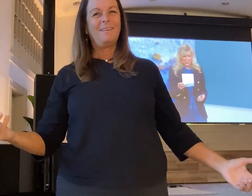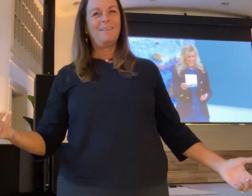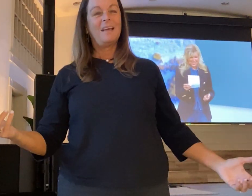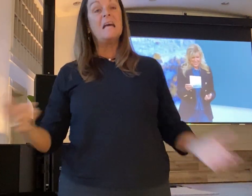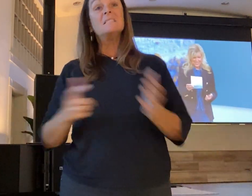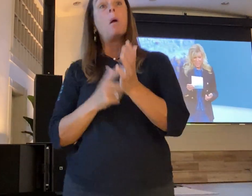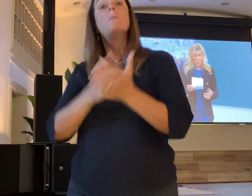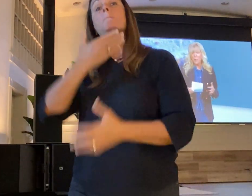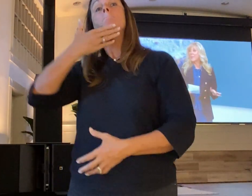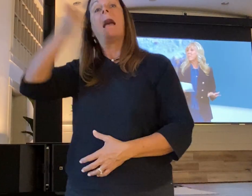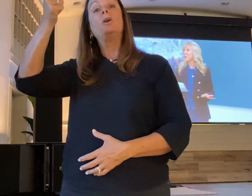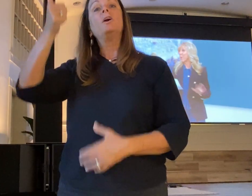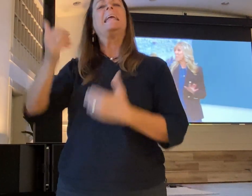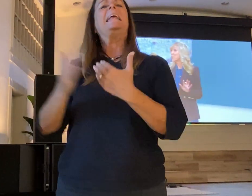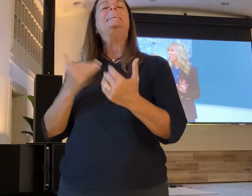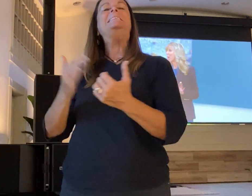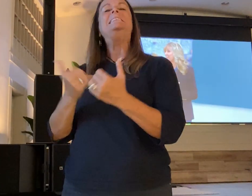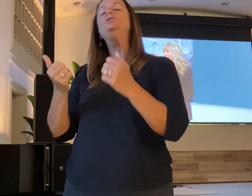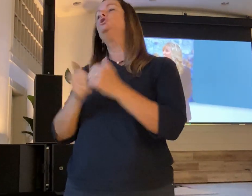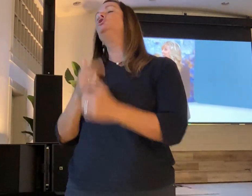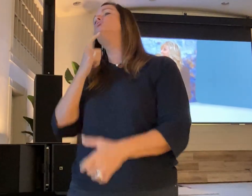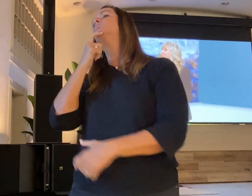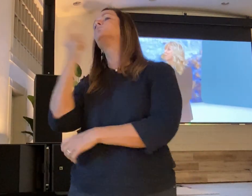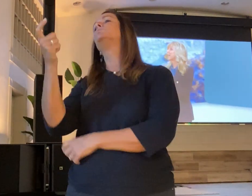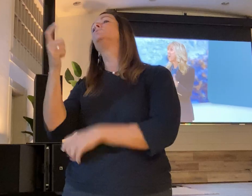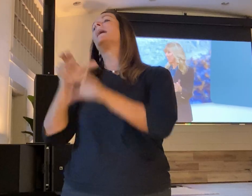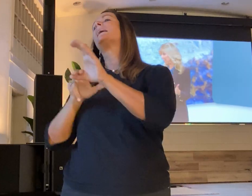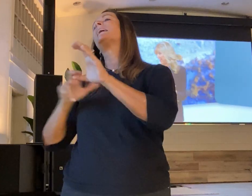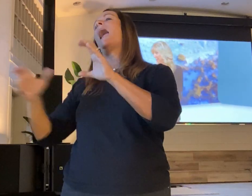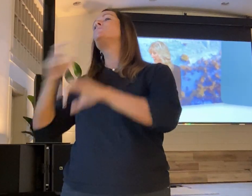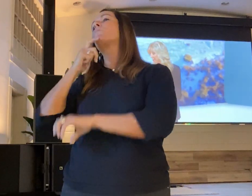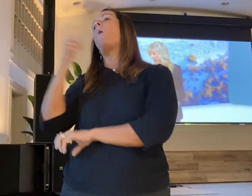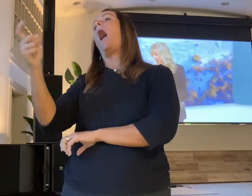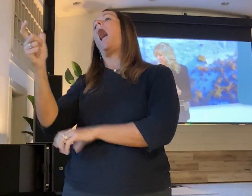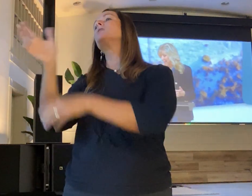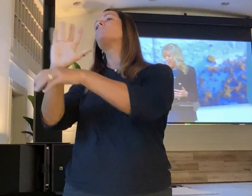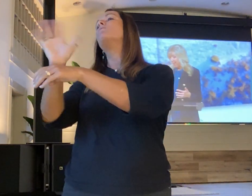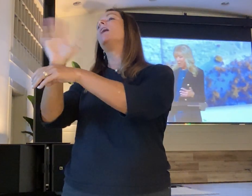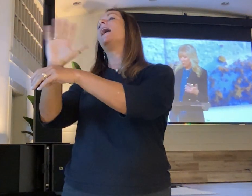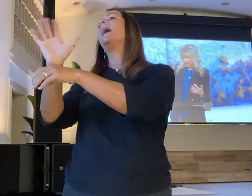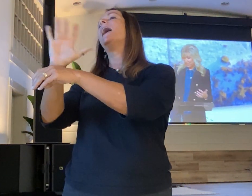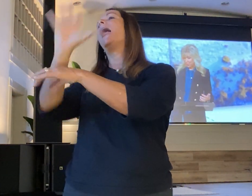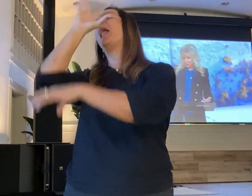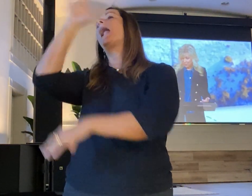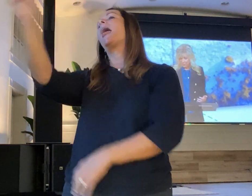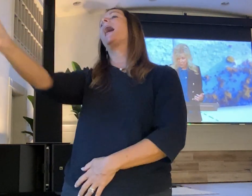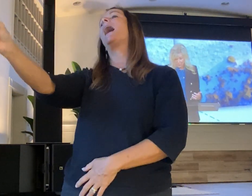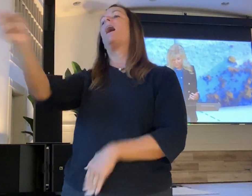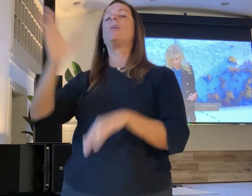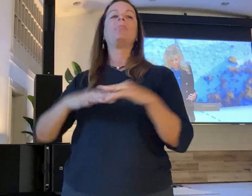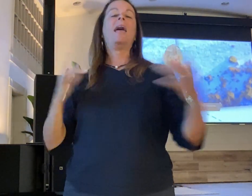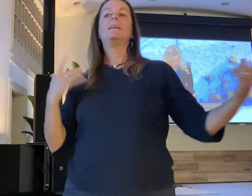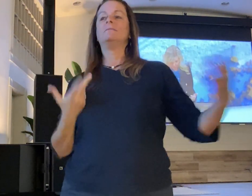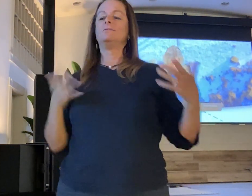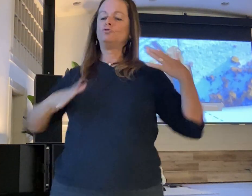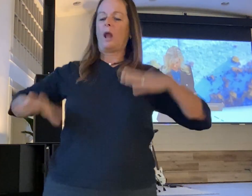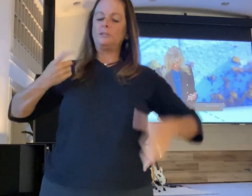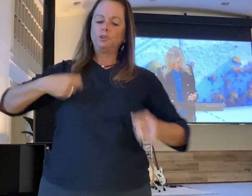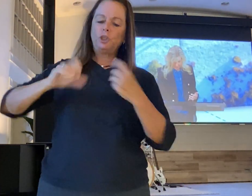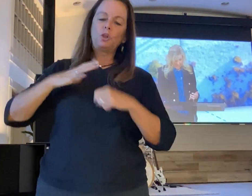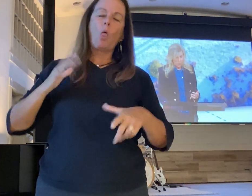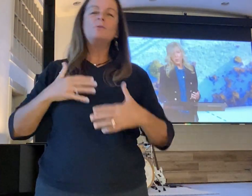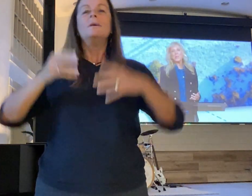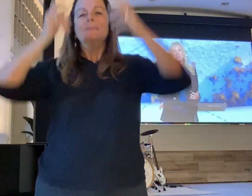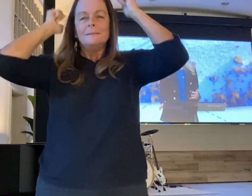cozy and binge on Netflix. Or maybe it's bigger, maybe you're the one that's helping everybody else find their relationships, but you're missing